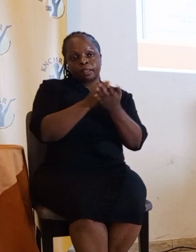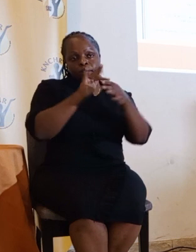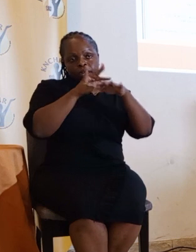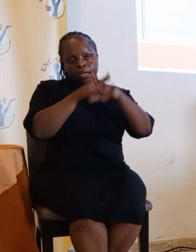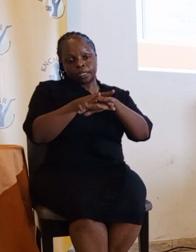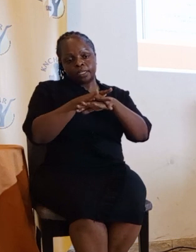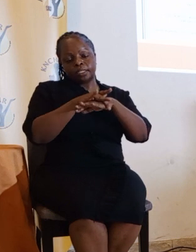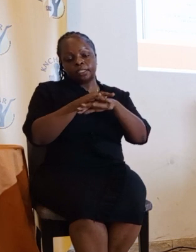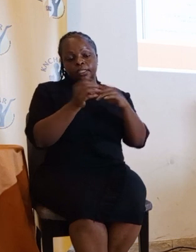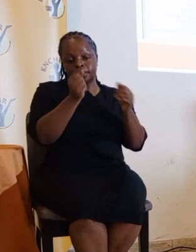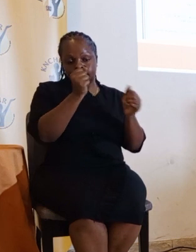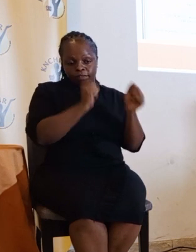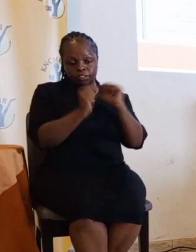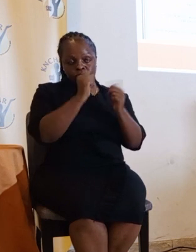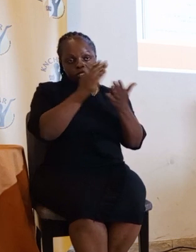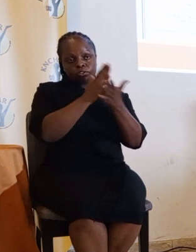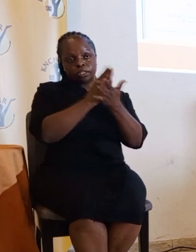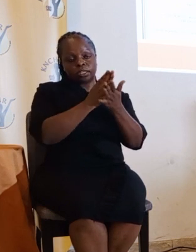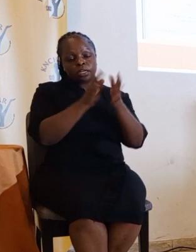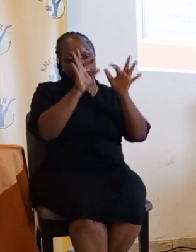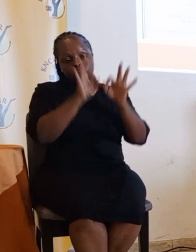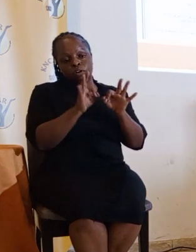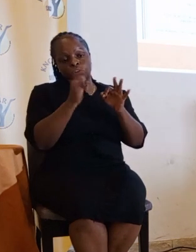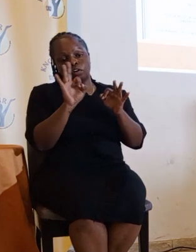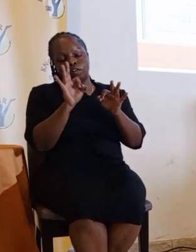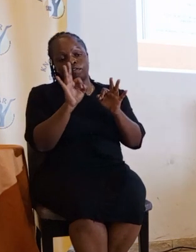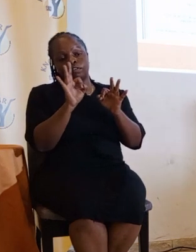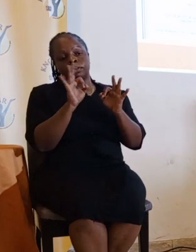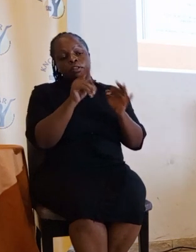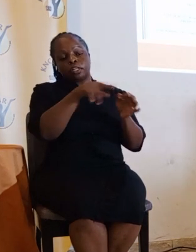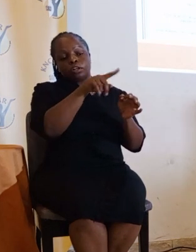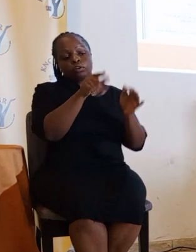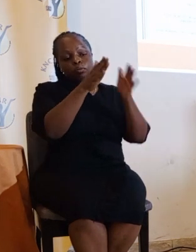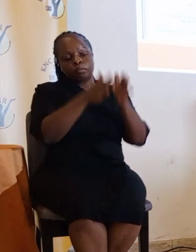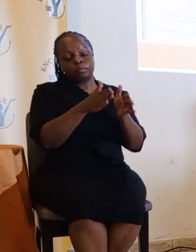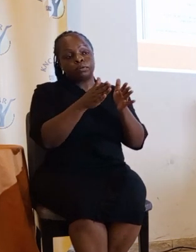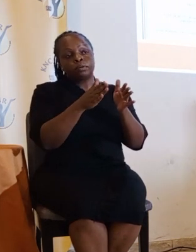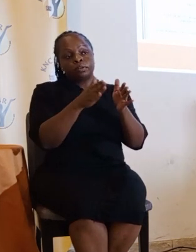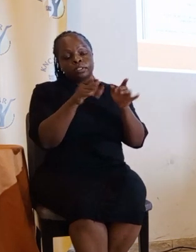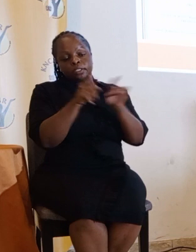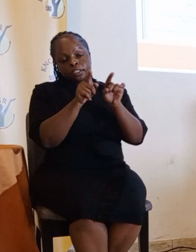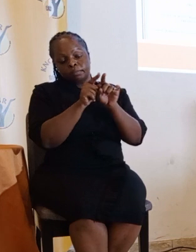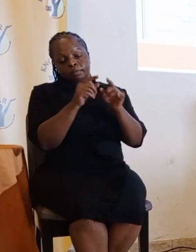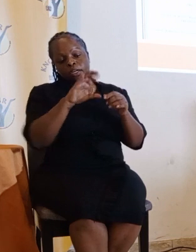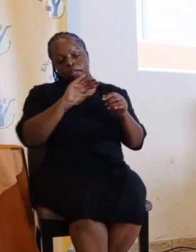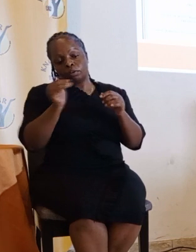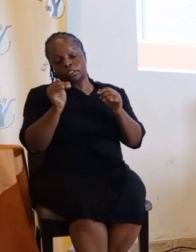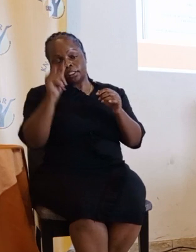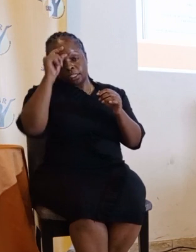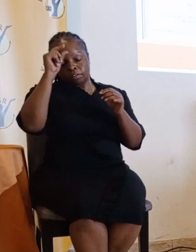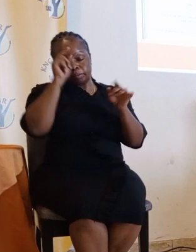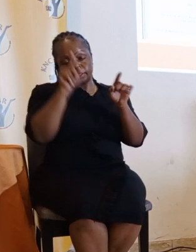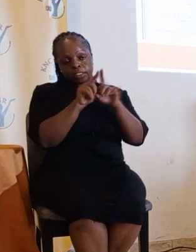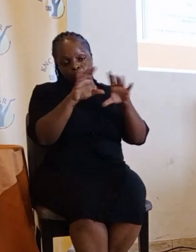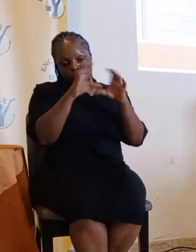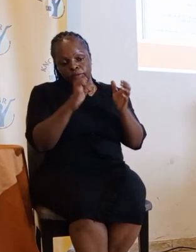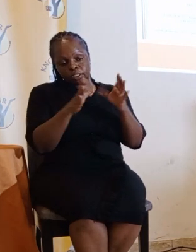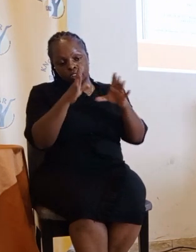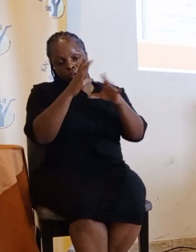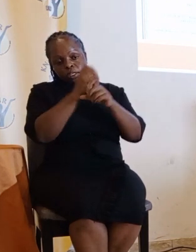as ensuring accountability of perpetrators. Furthermore, county governments and community